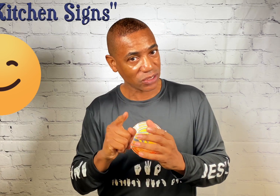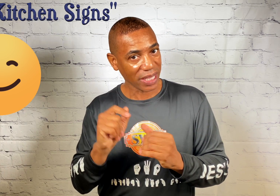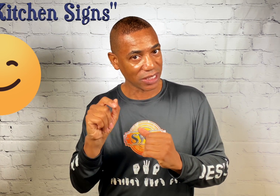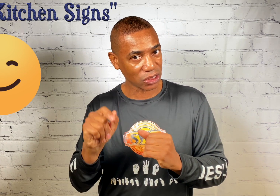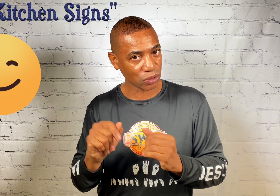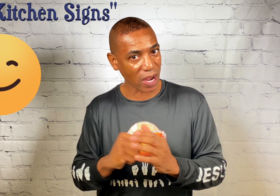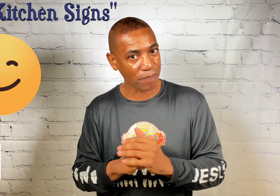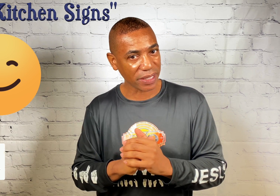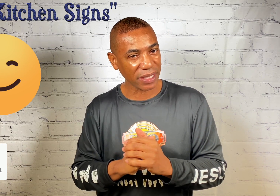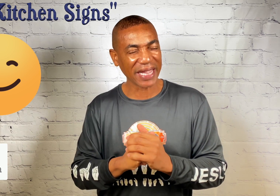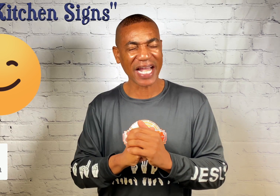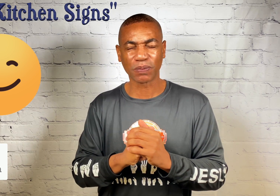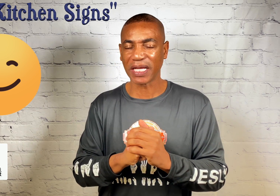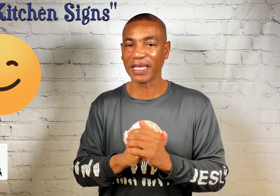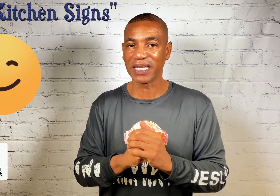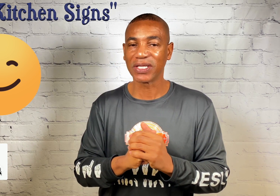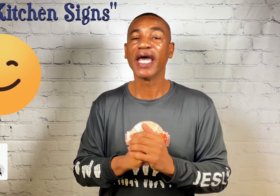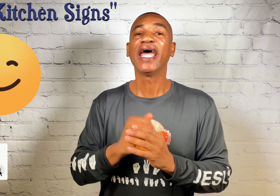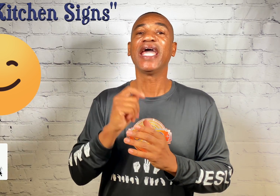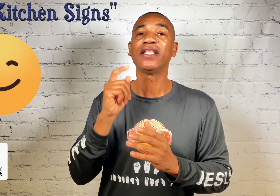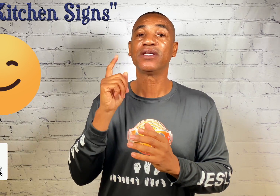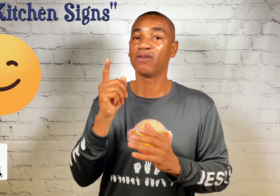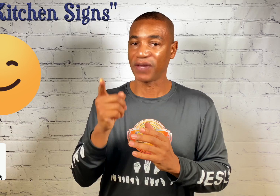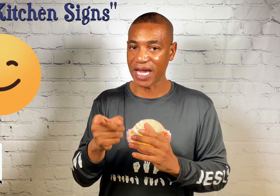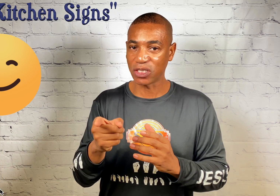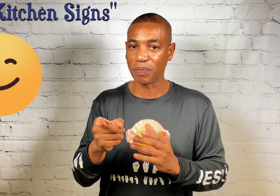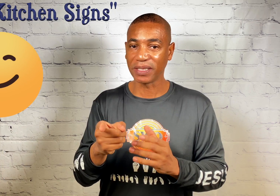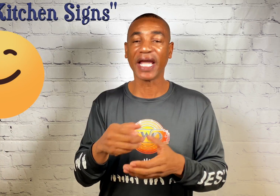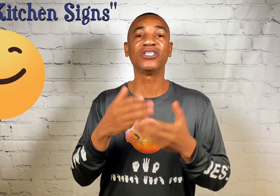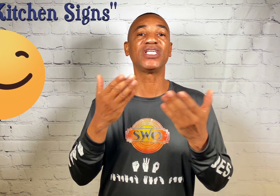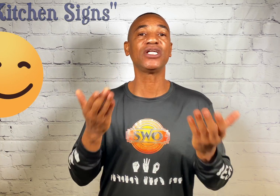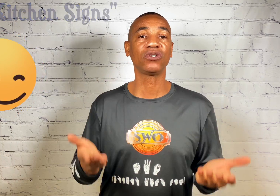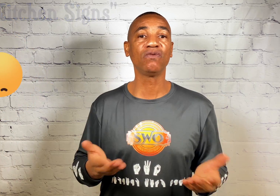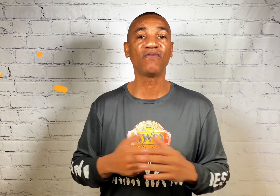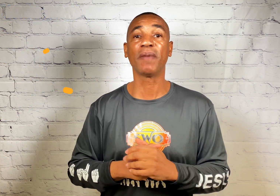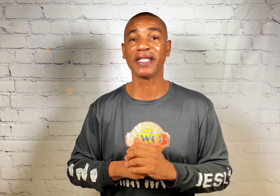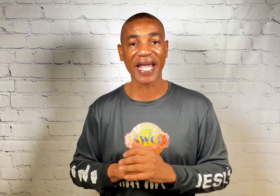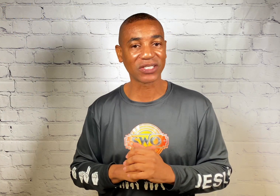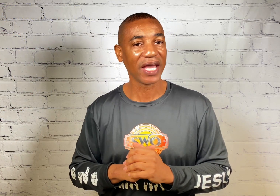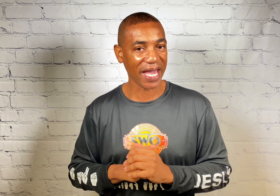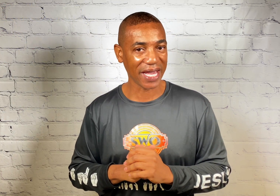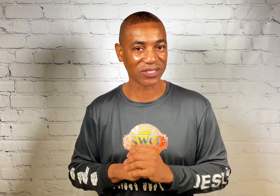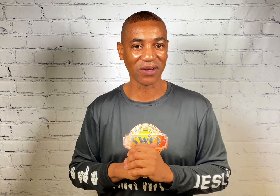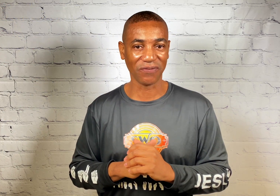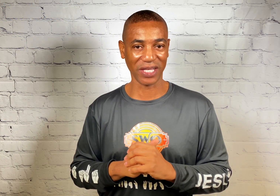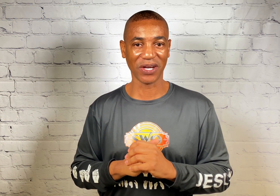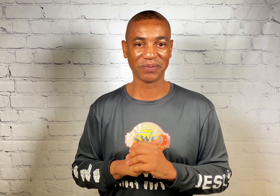hit the subscribe button. And last but not least, hit the notification button and stay tuned for my next ASL video.